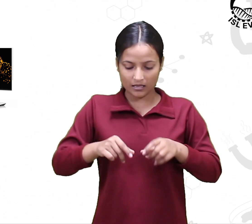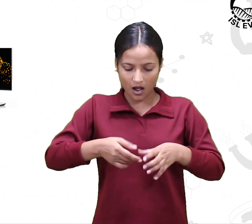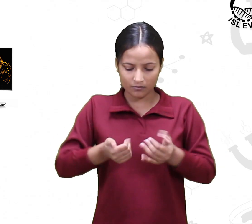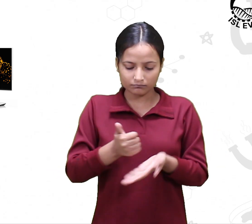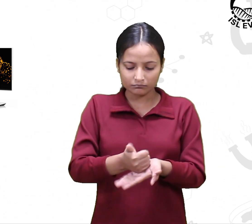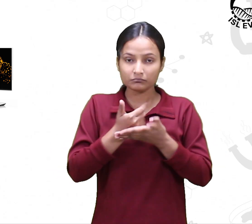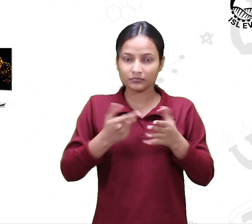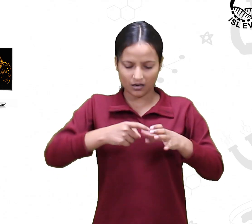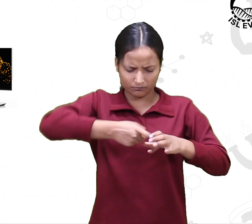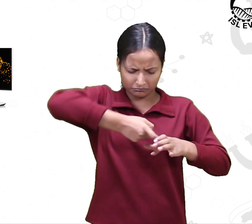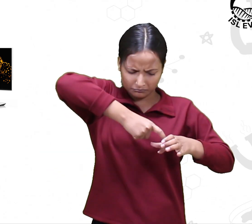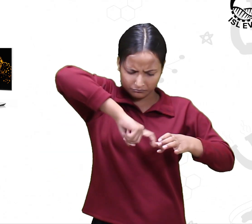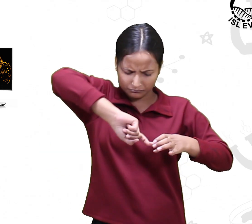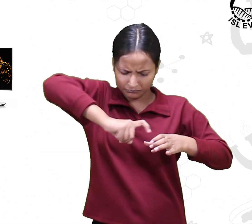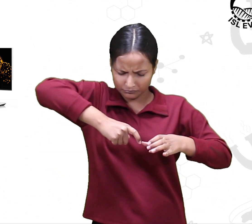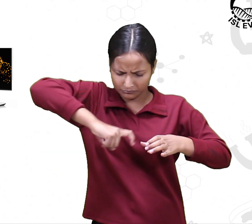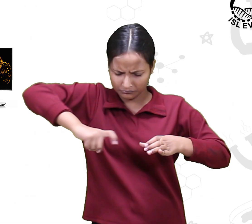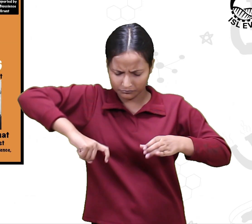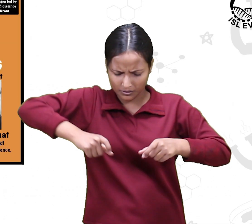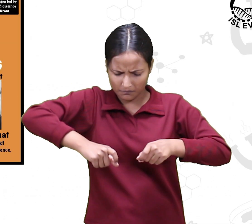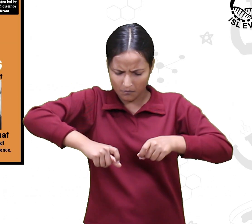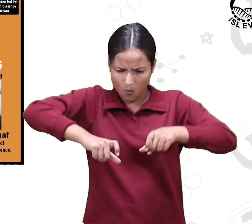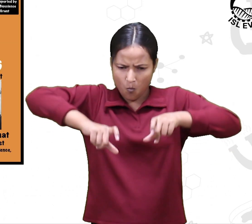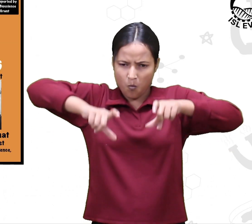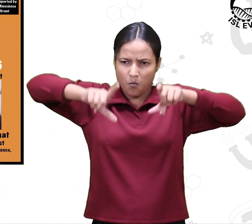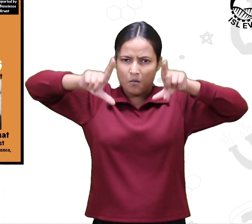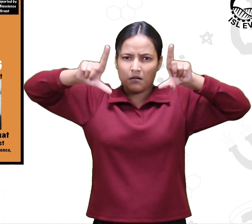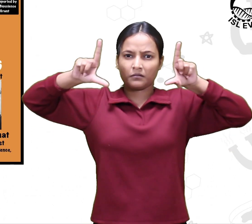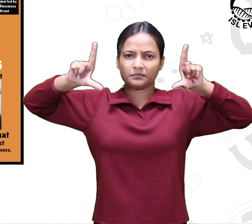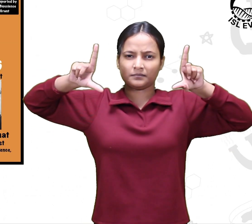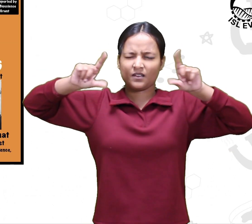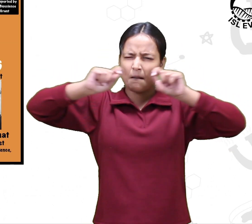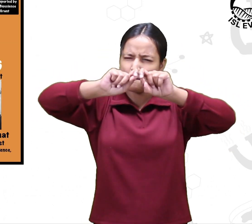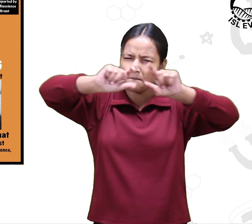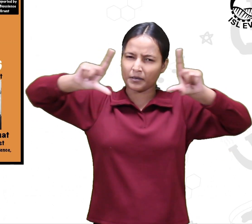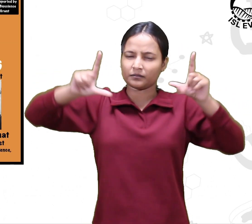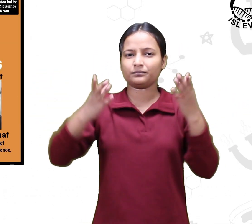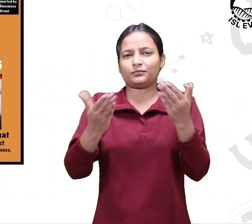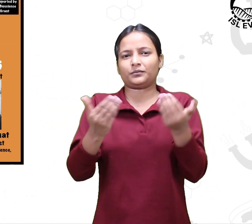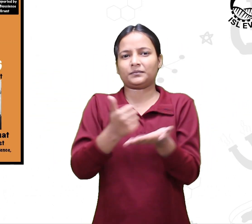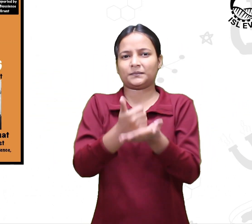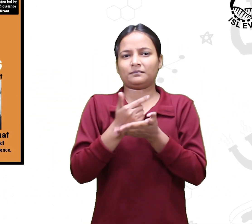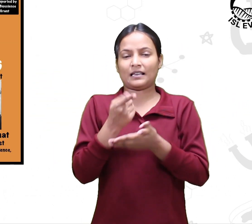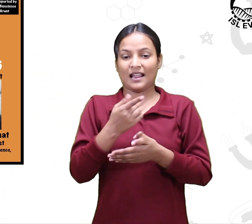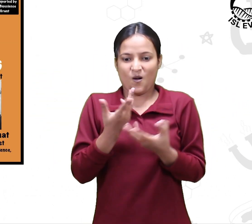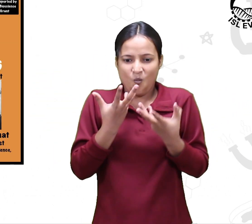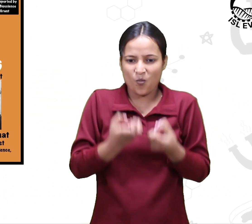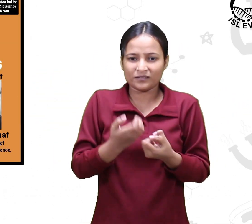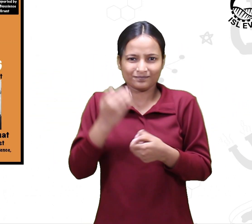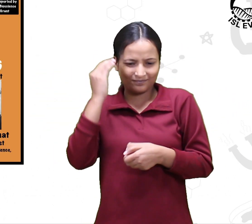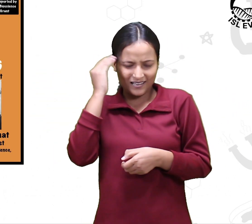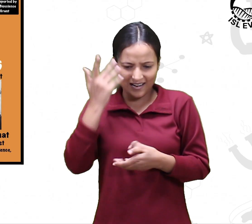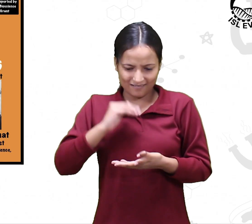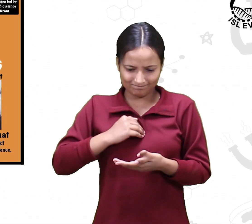there at very high resolutions. So I would use, say, a extremely high resolution confocal or 2-photon microscopes